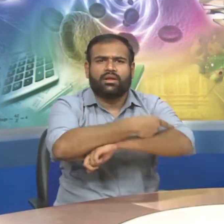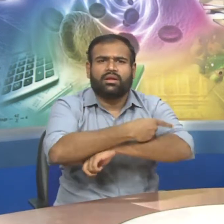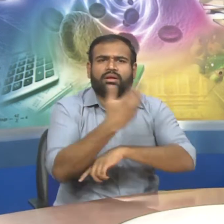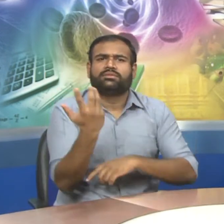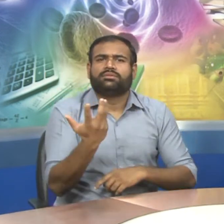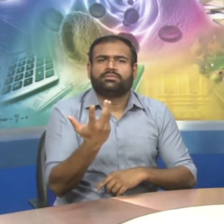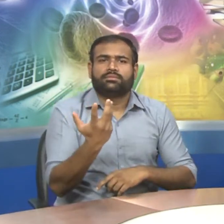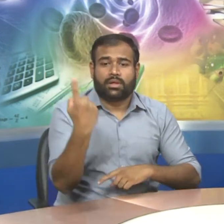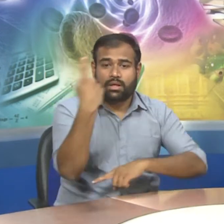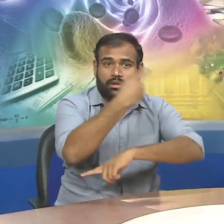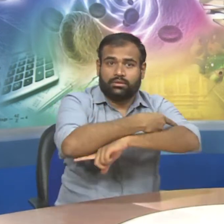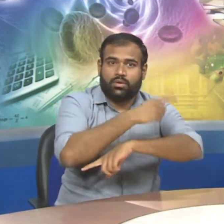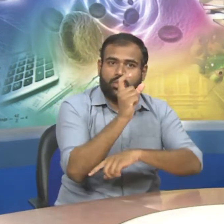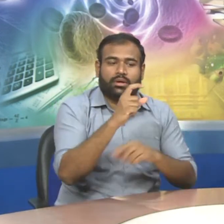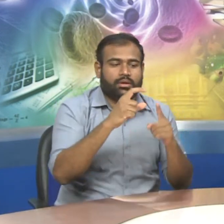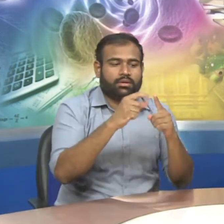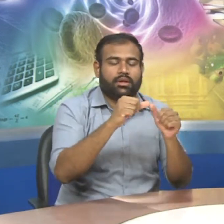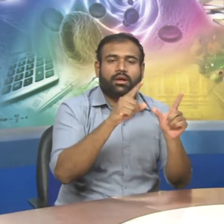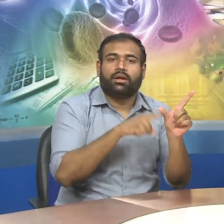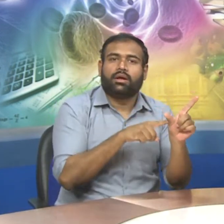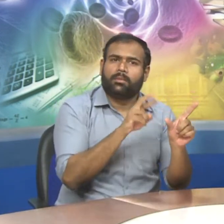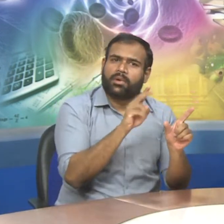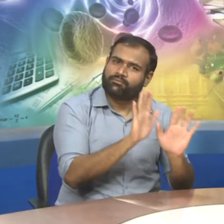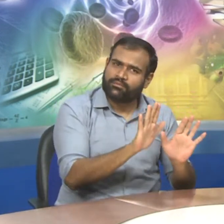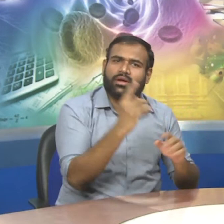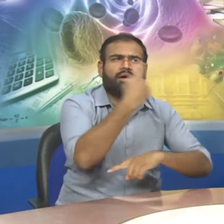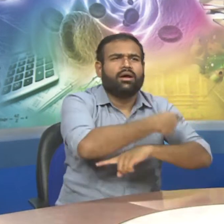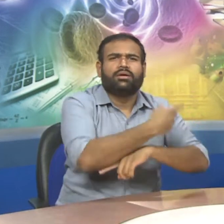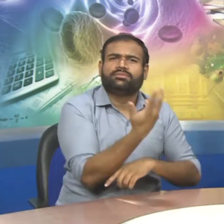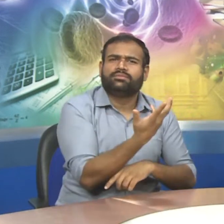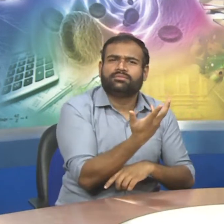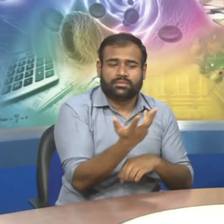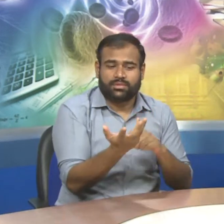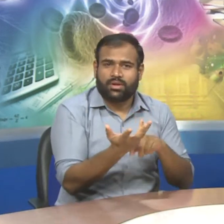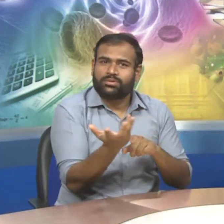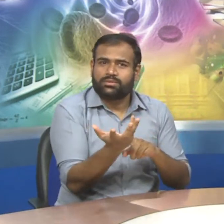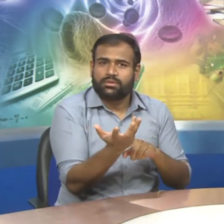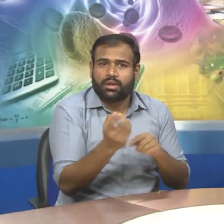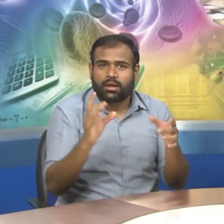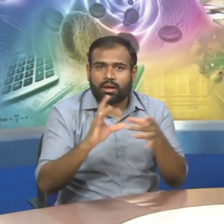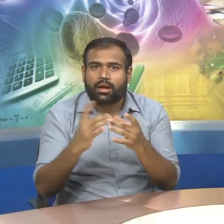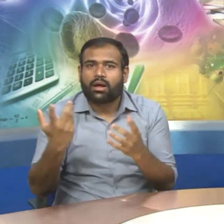Next is day plus question. So what day, when.